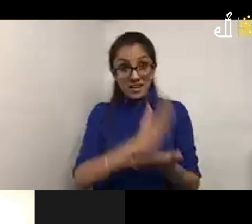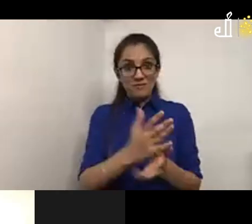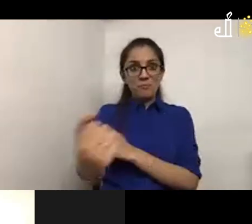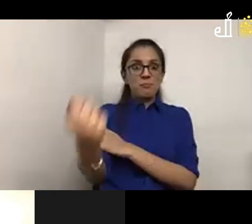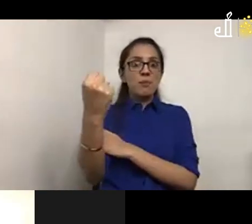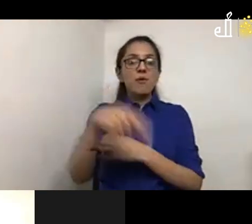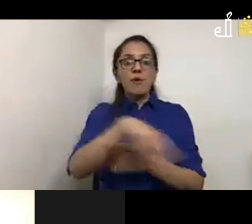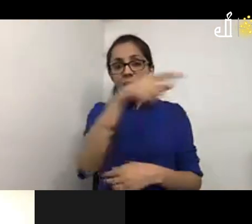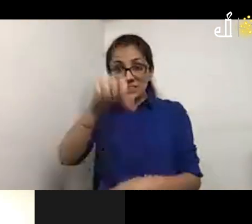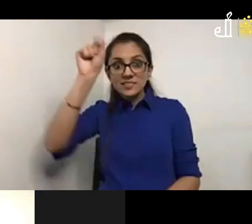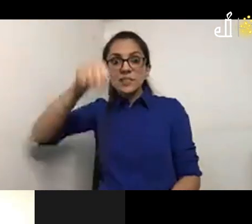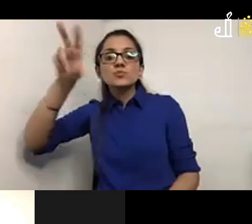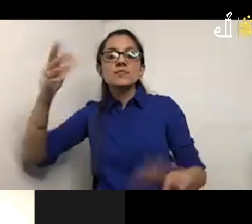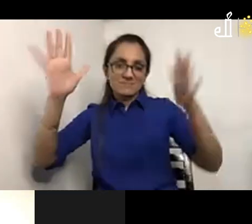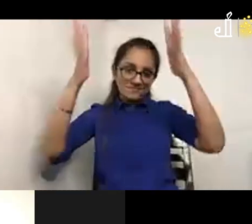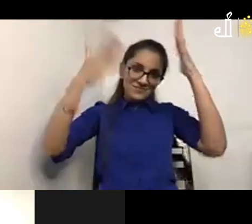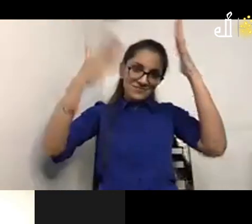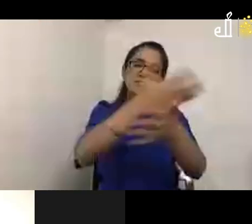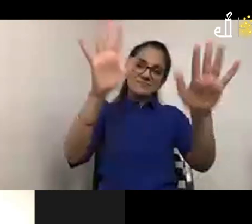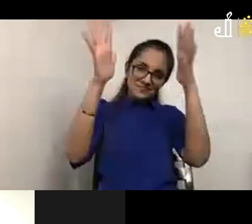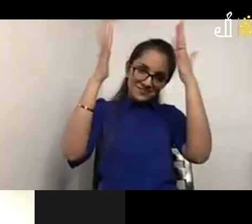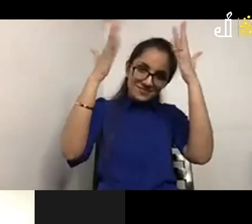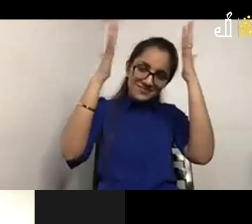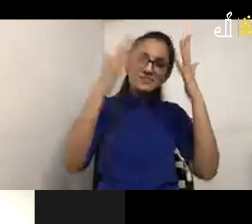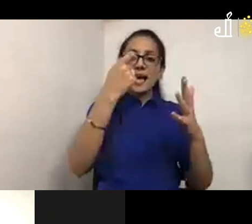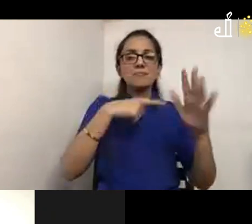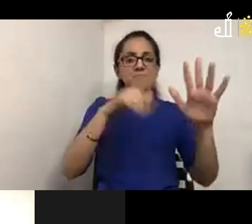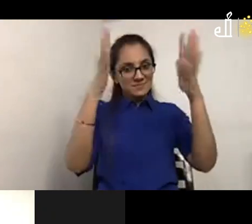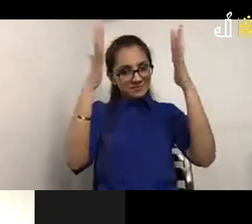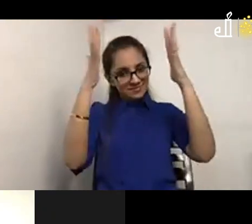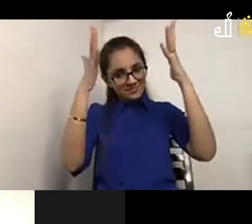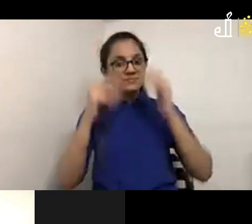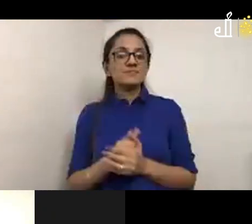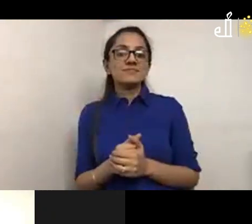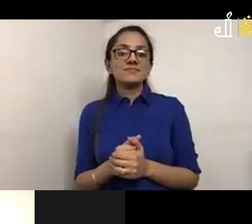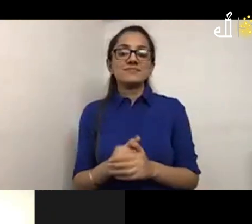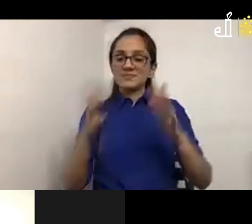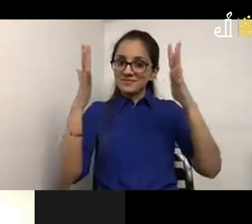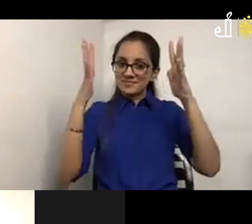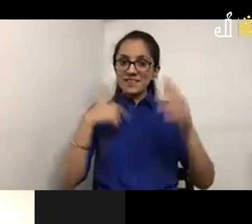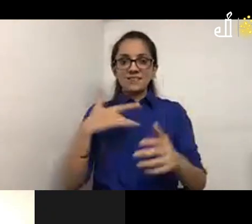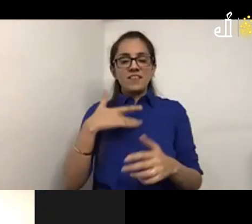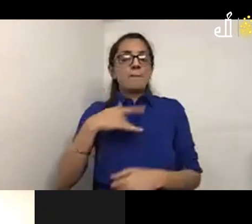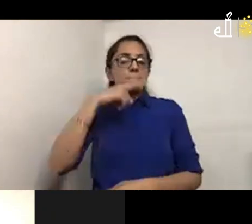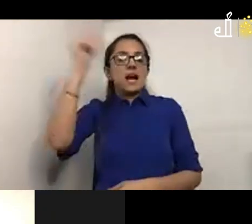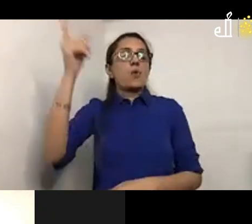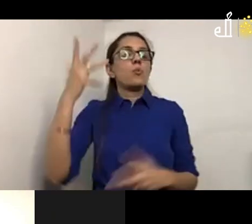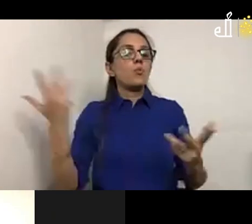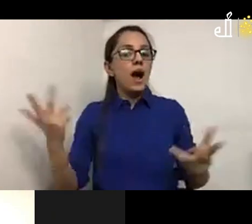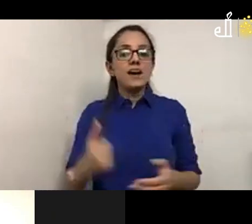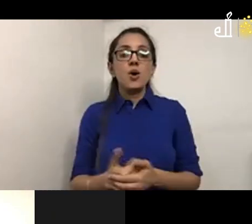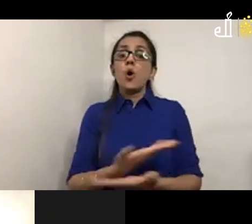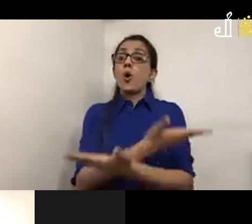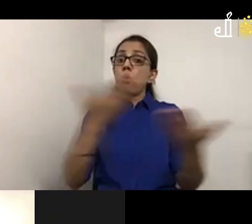of everybody? Just, maybe you can put a wave or, waving hands and everything like that. I feel so proud because everything